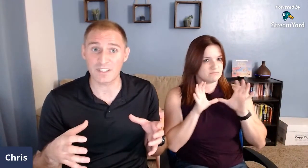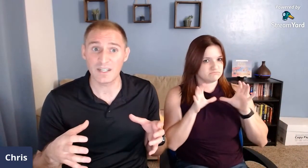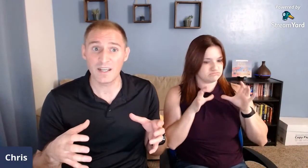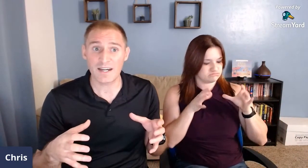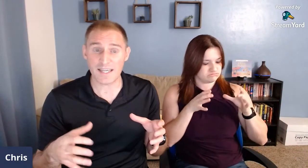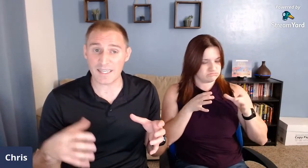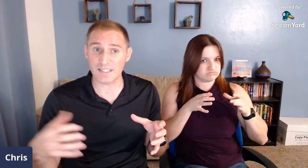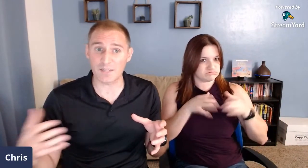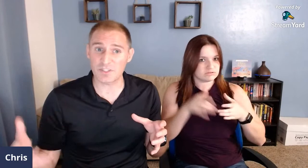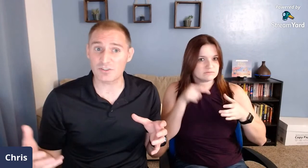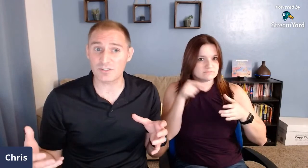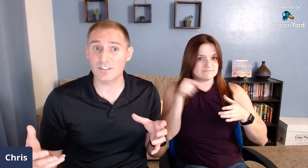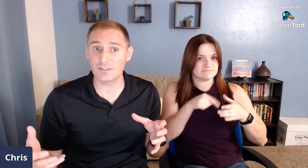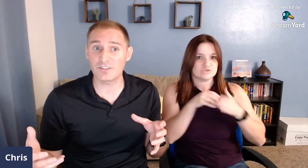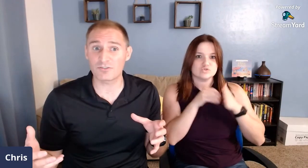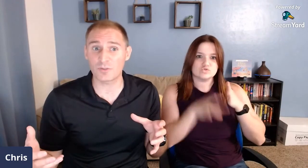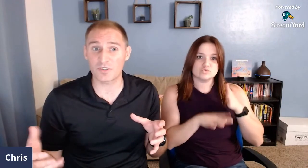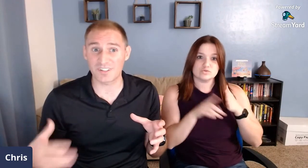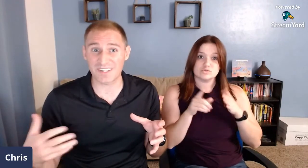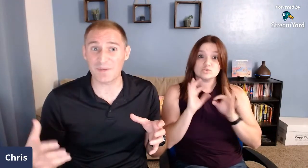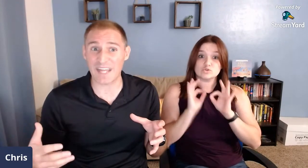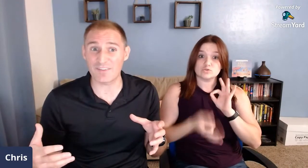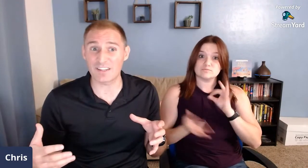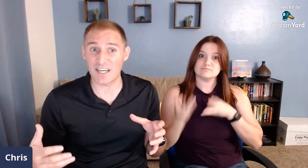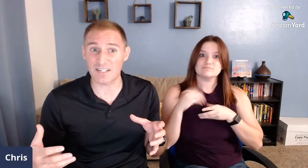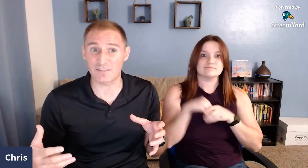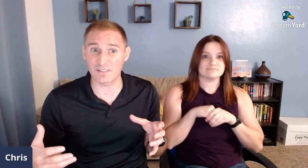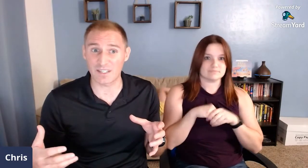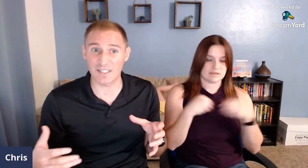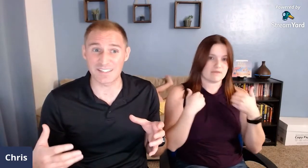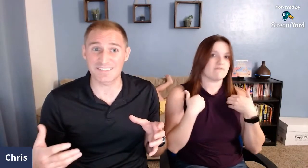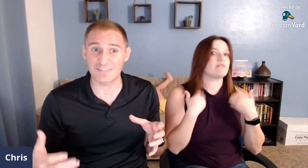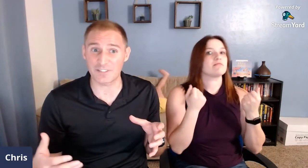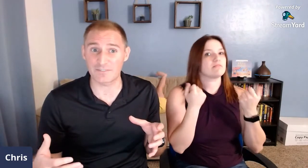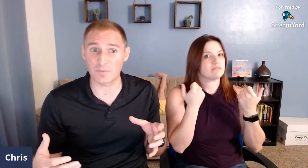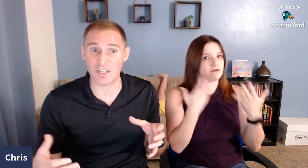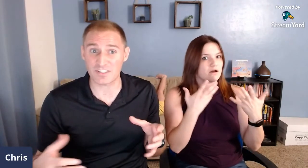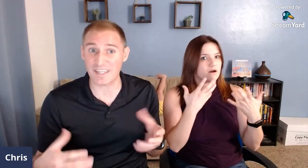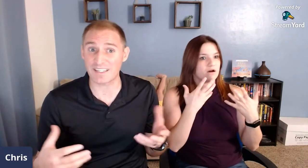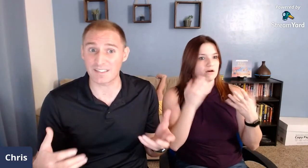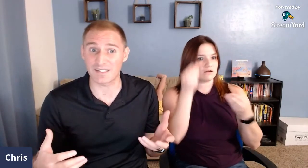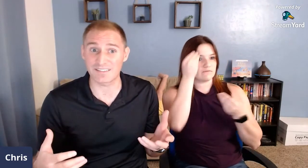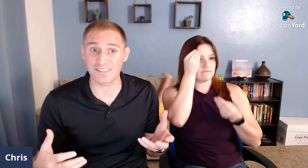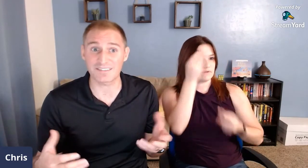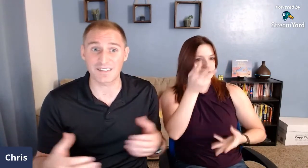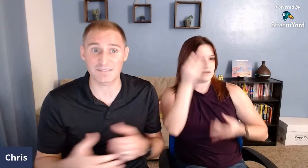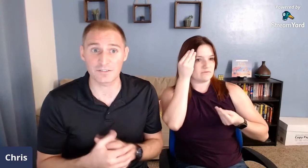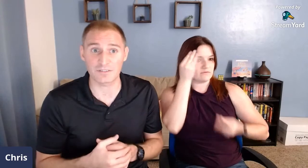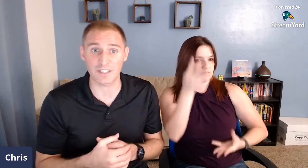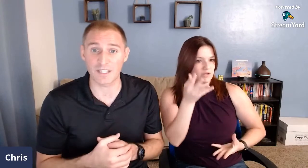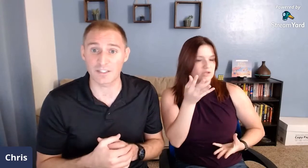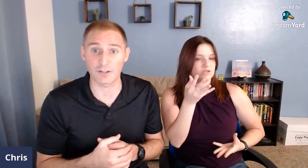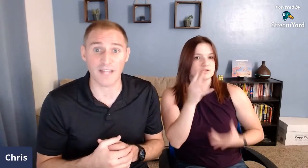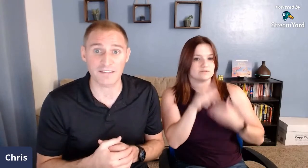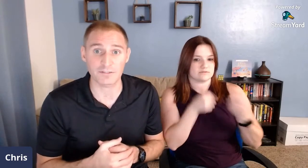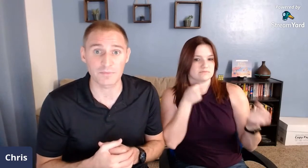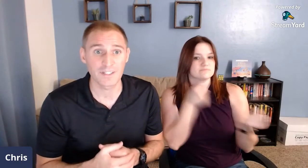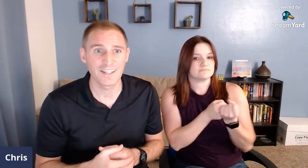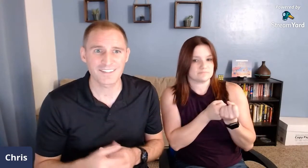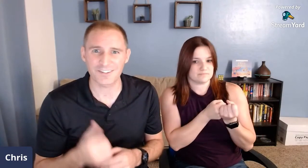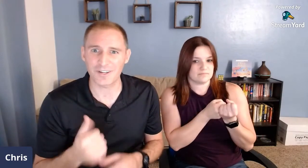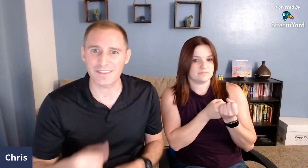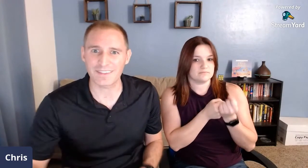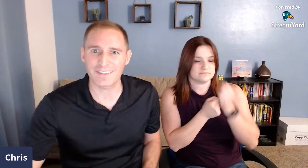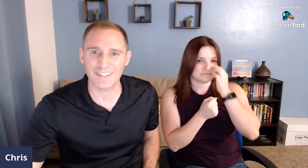the student. And be sure to include your interpreter because they might have a lot of insightful information that can assist that student in your